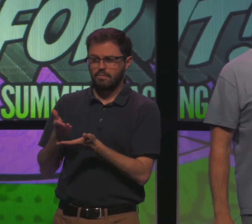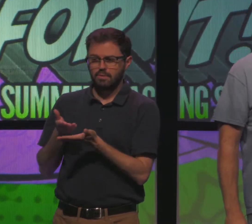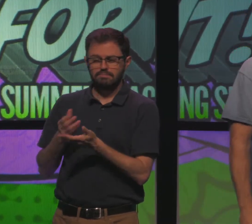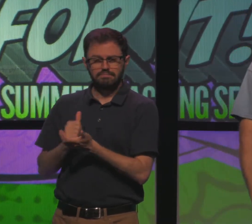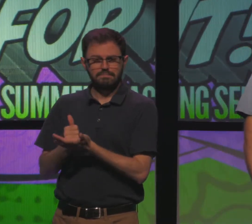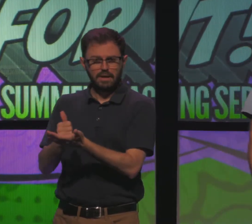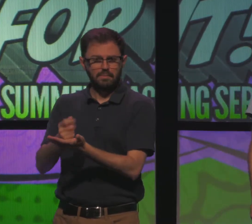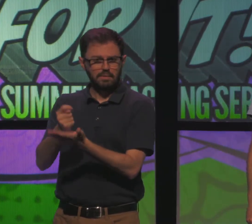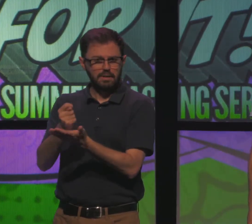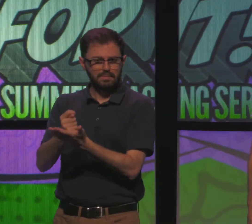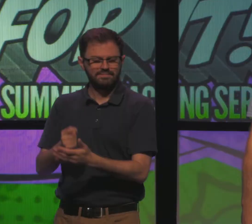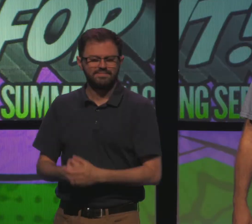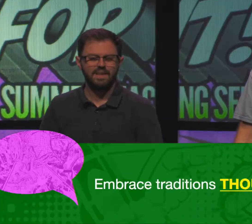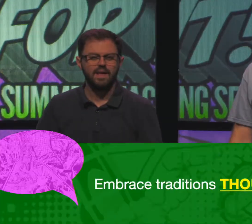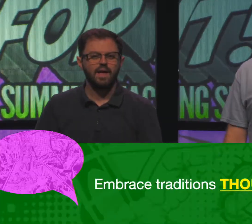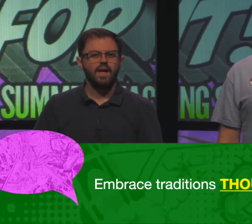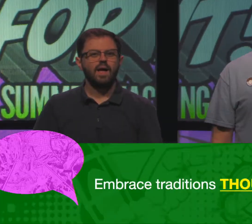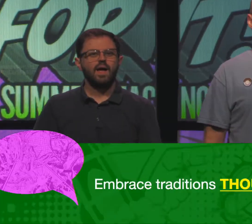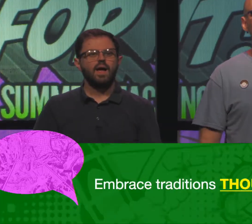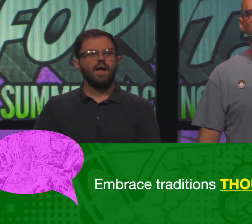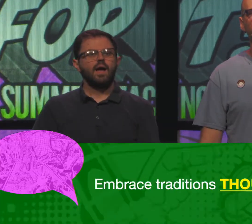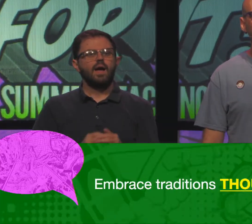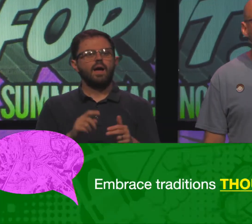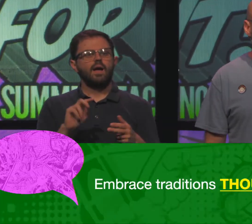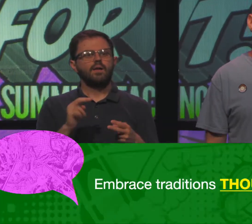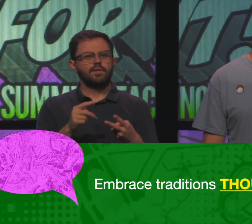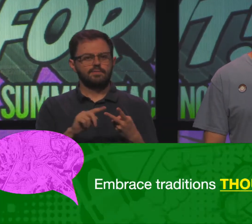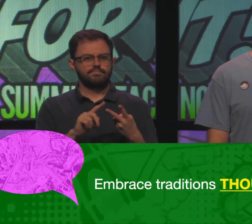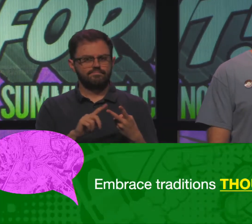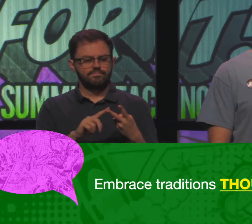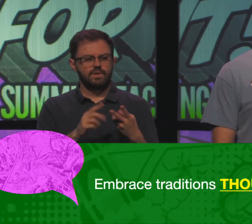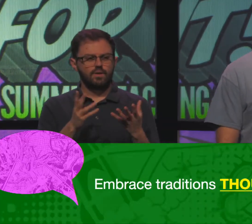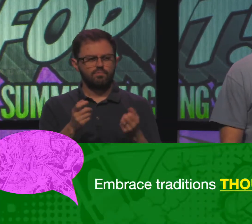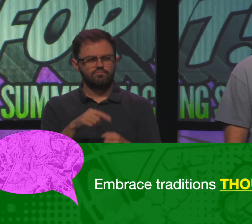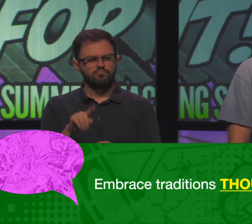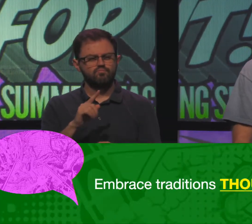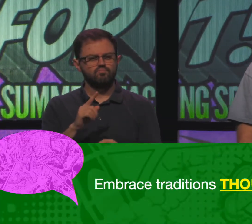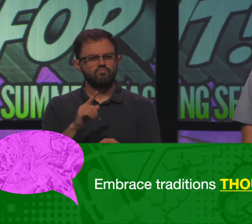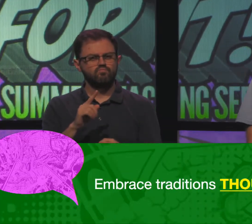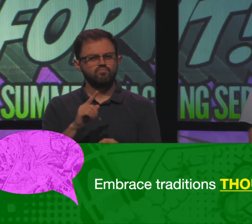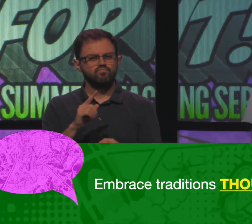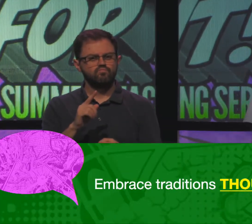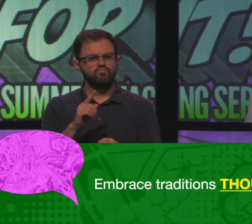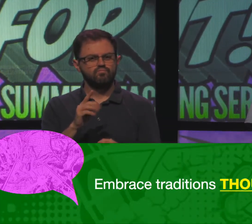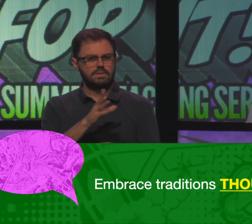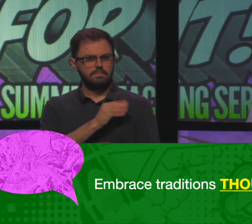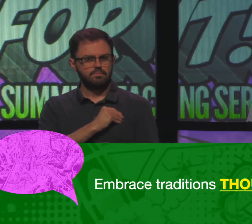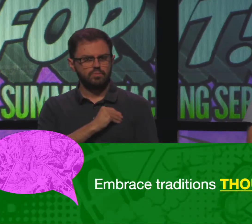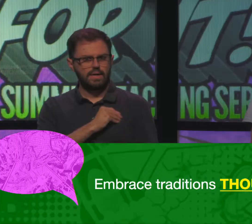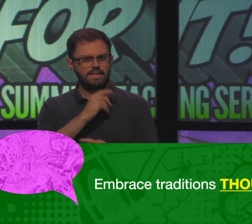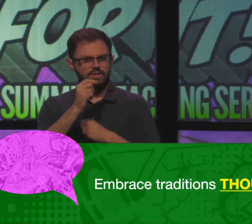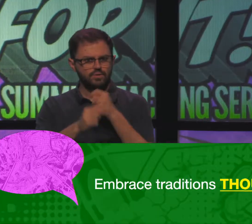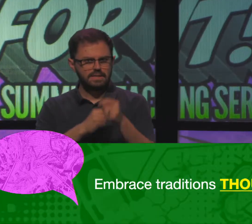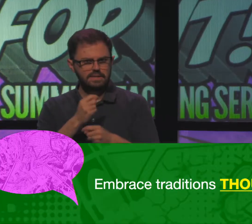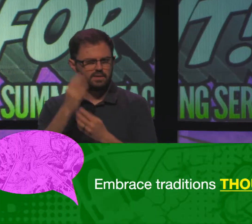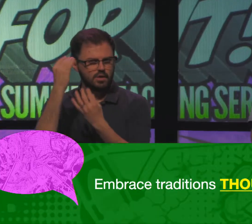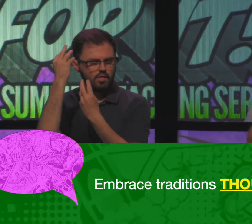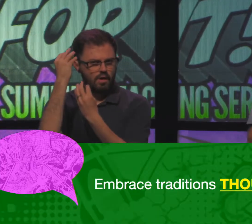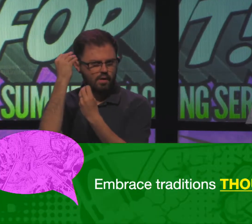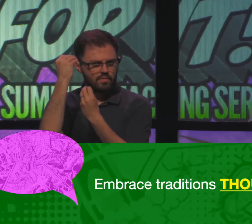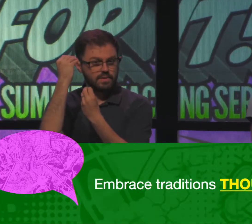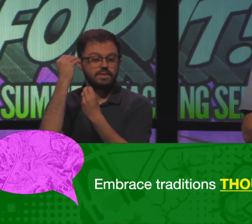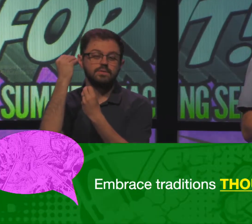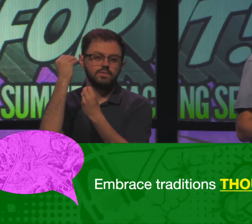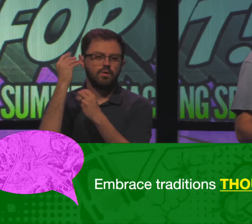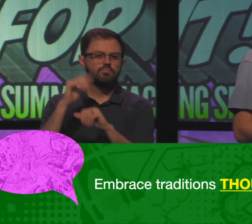Secondly, I want to encourage you to embrace traditions thoughtfully, right? So make sure that your traditions are